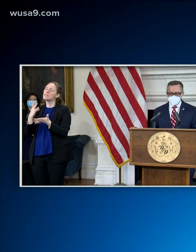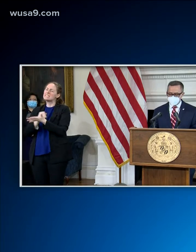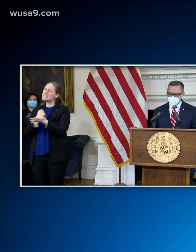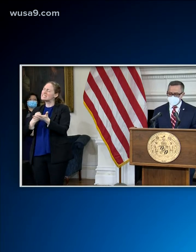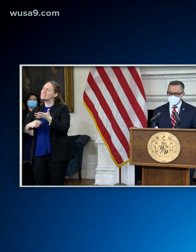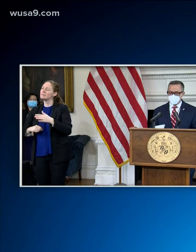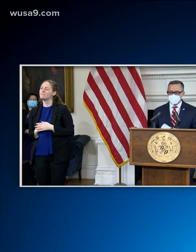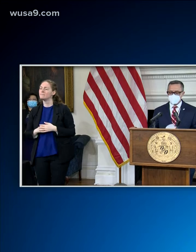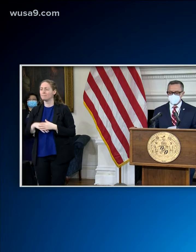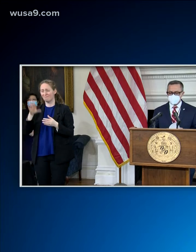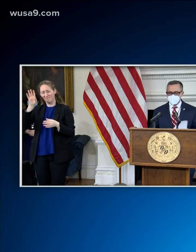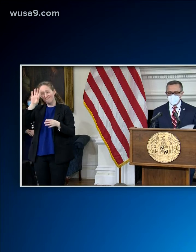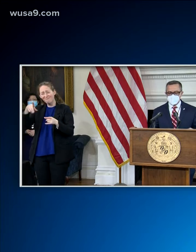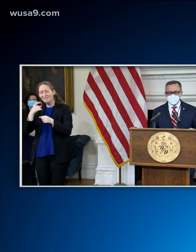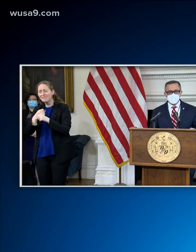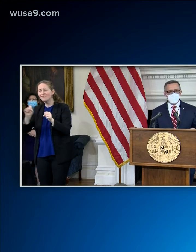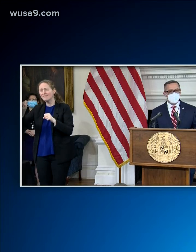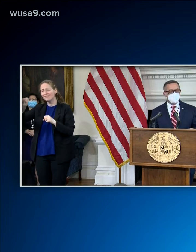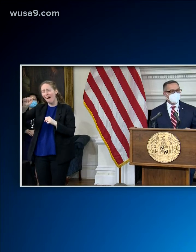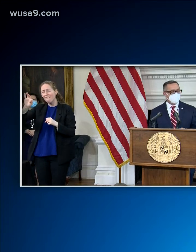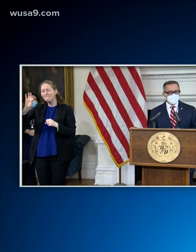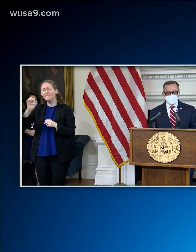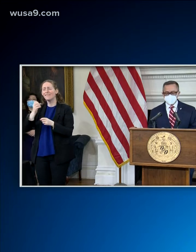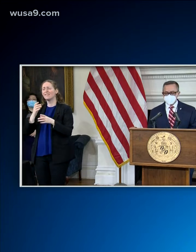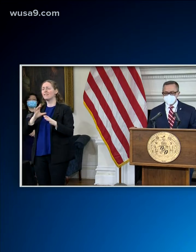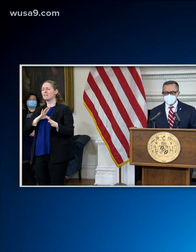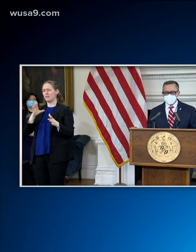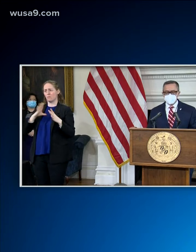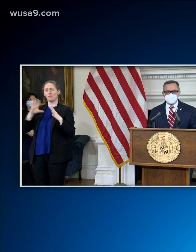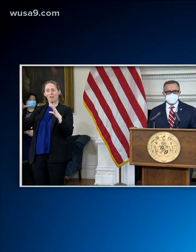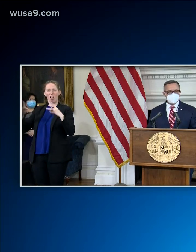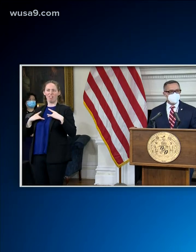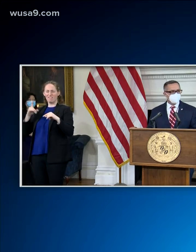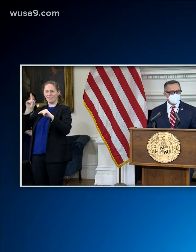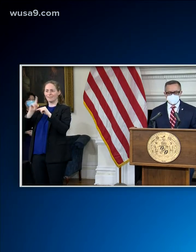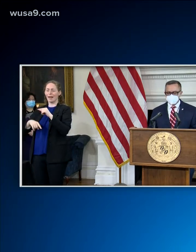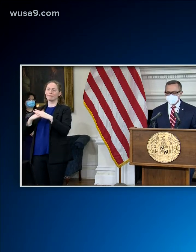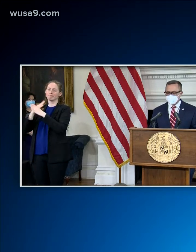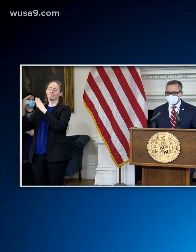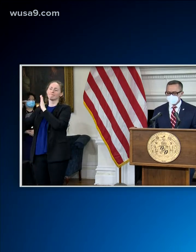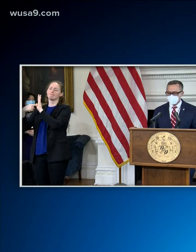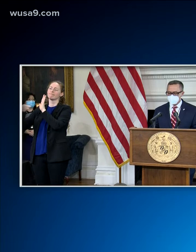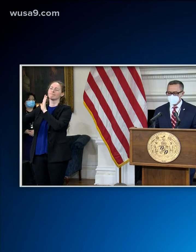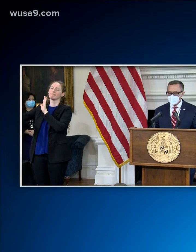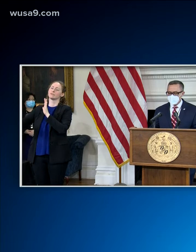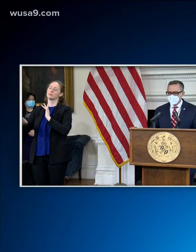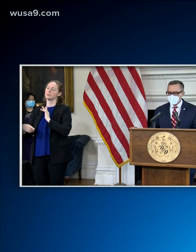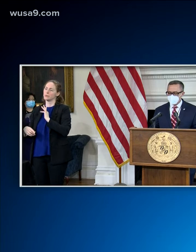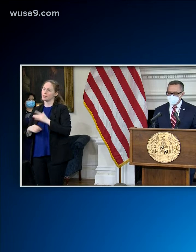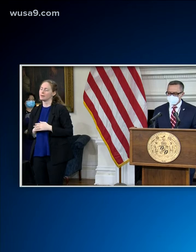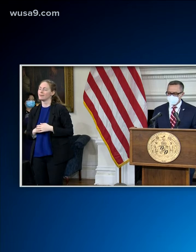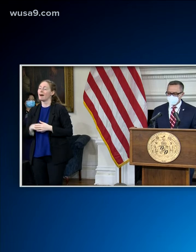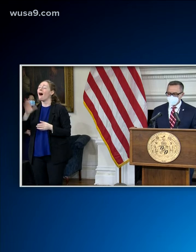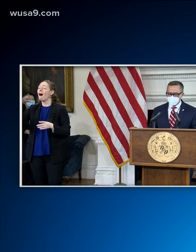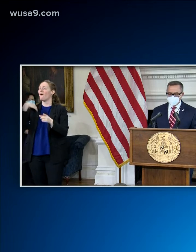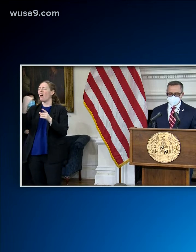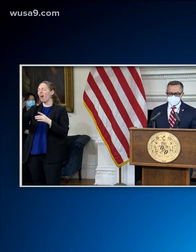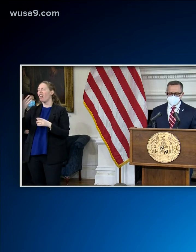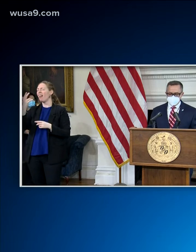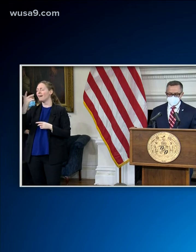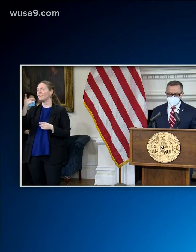that they are safe and effective. And to add a little levity to this serious discussion, if risk